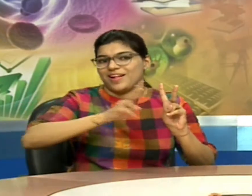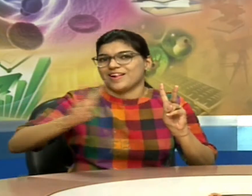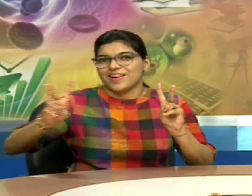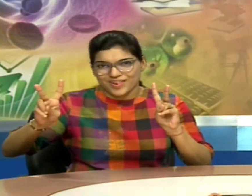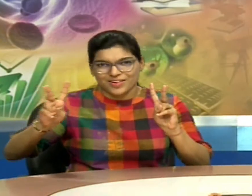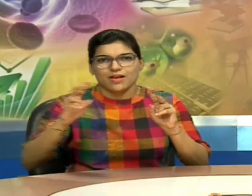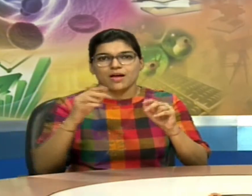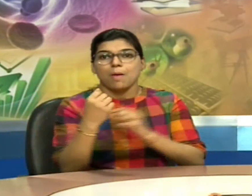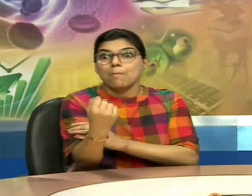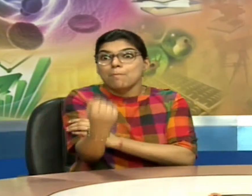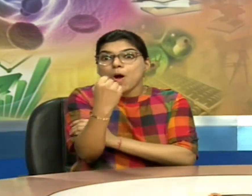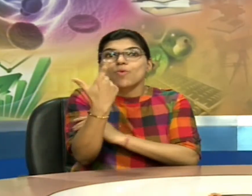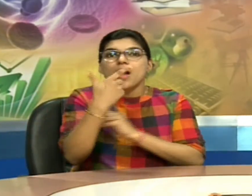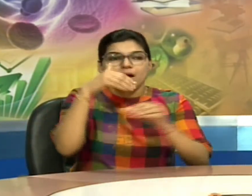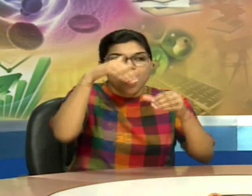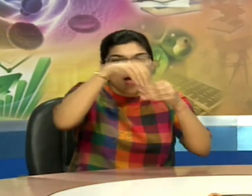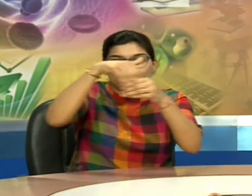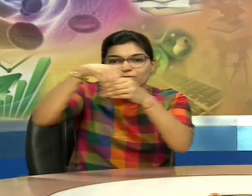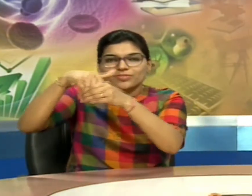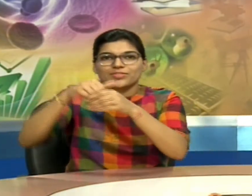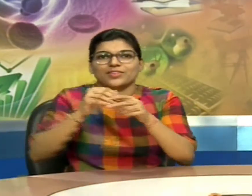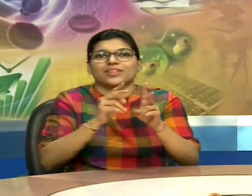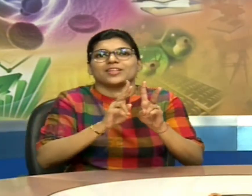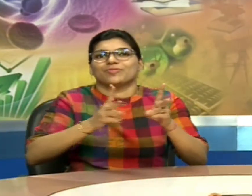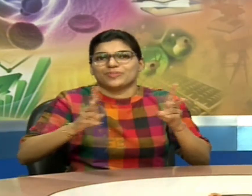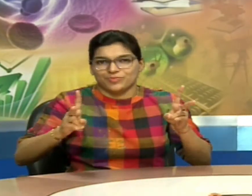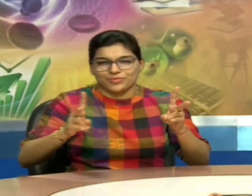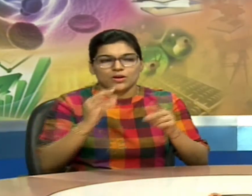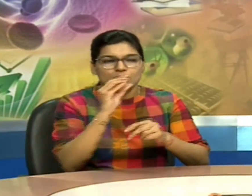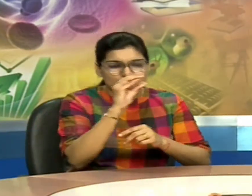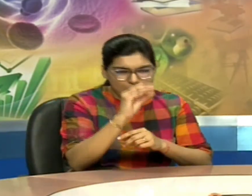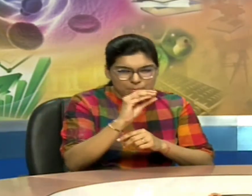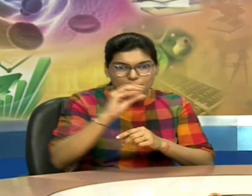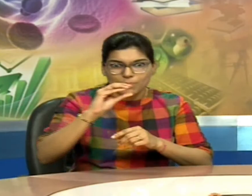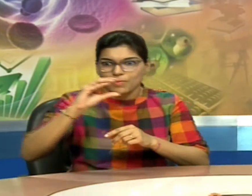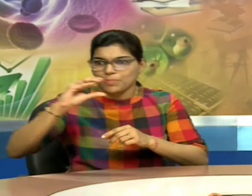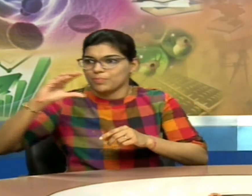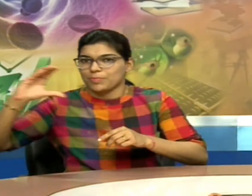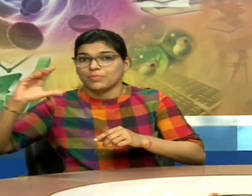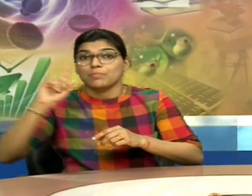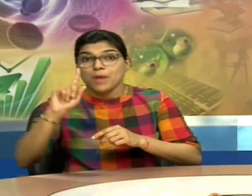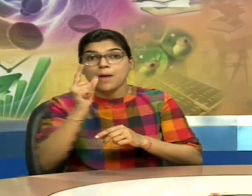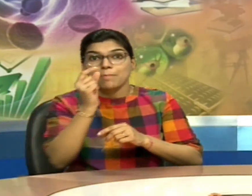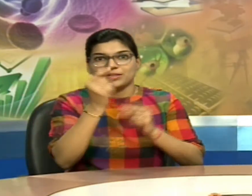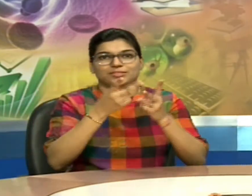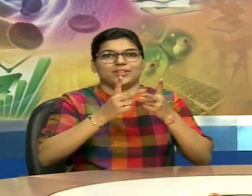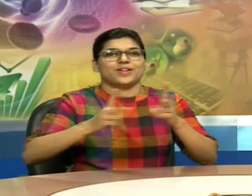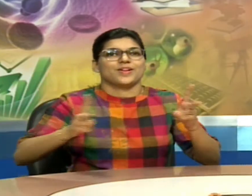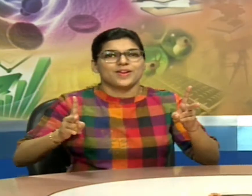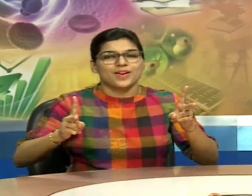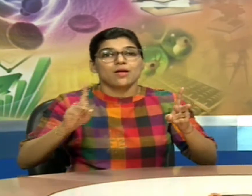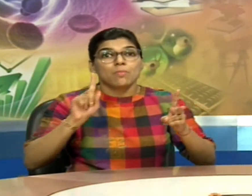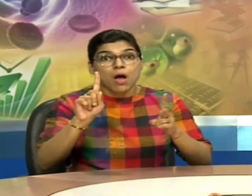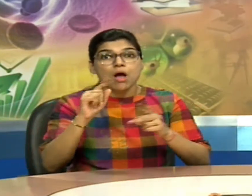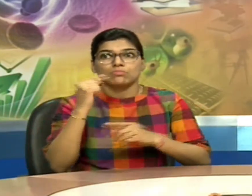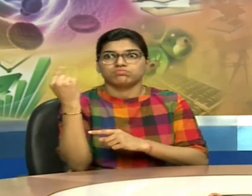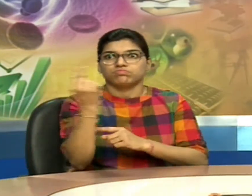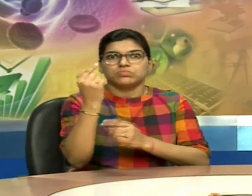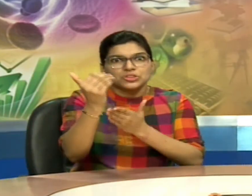more. So what is actually the unit of energy?